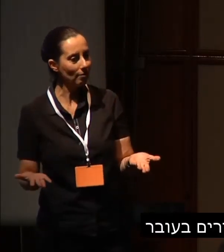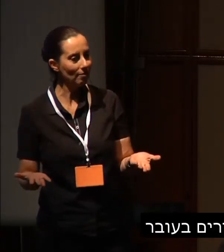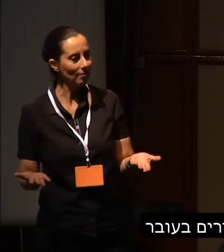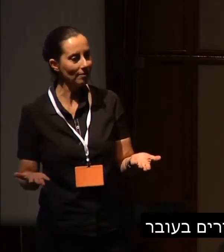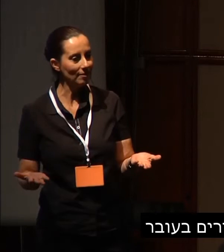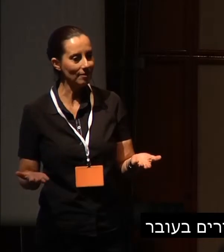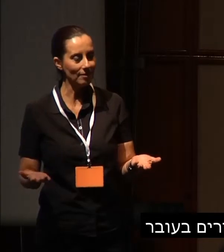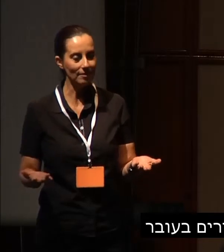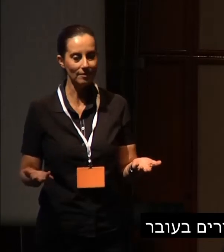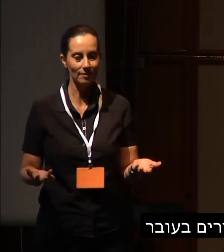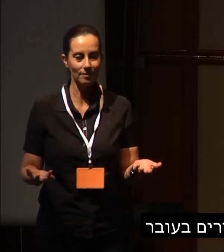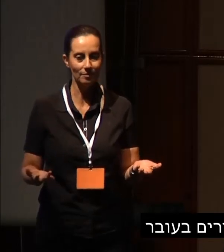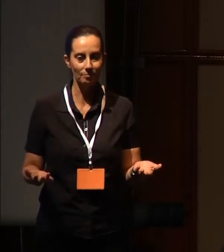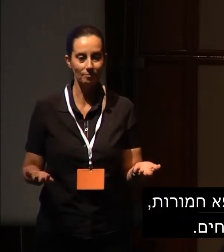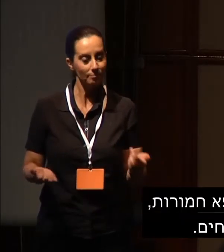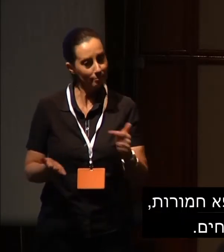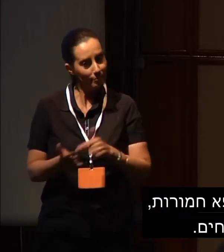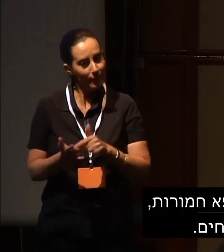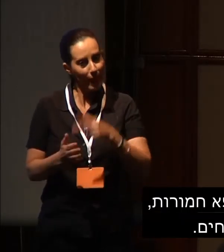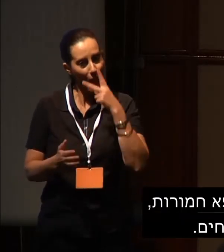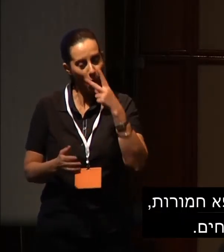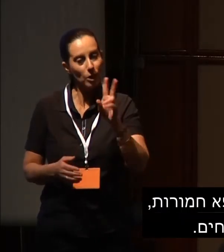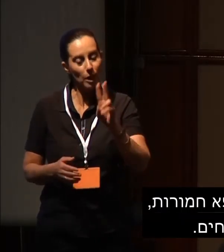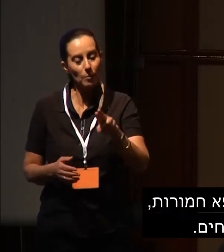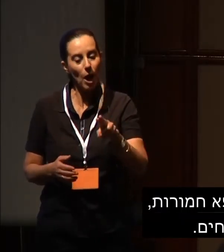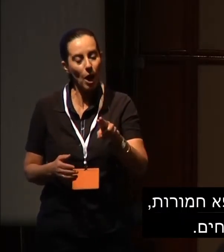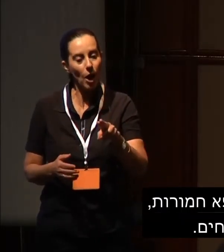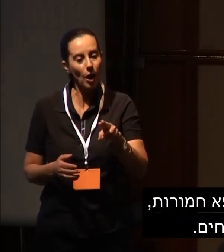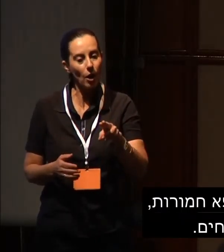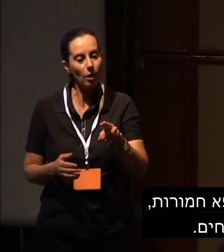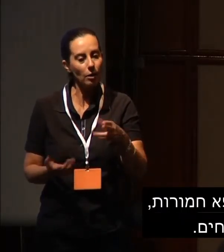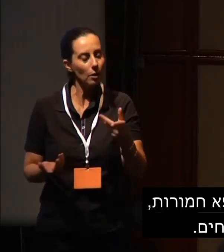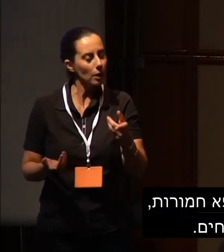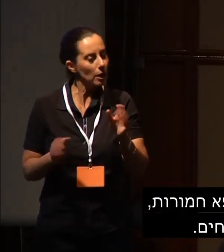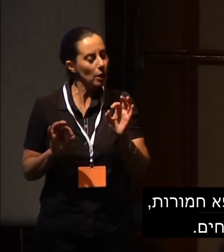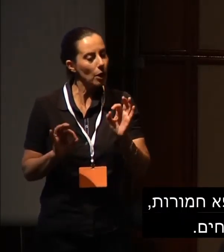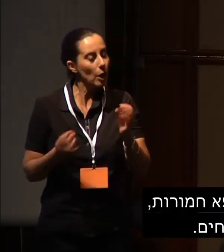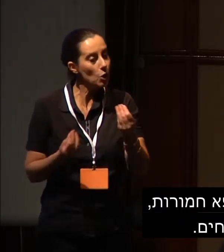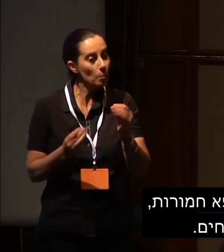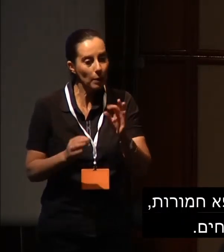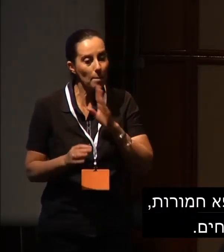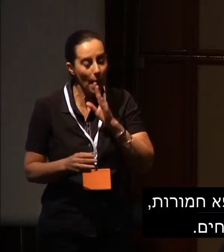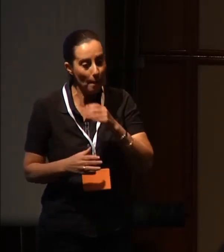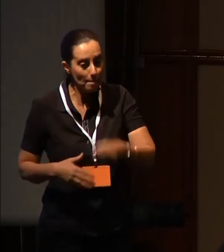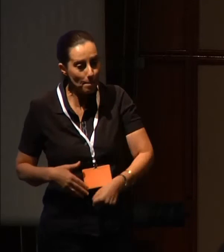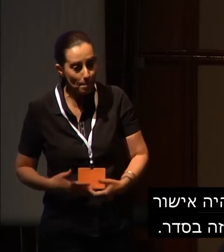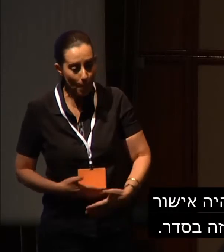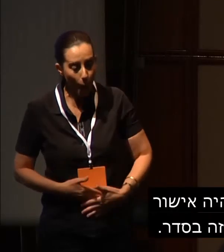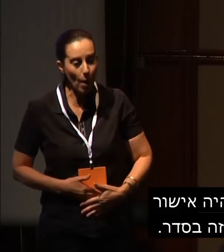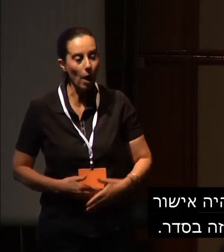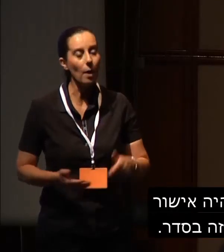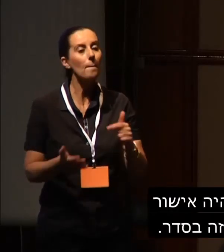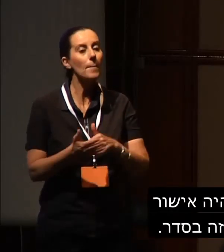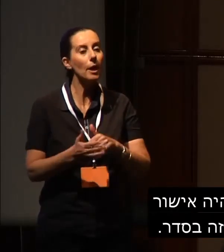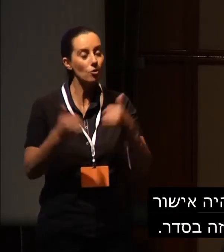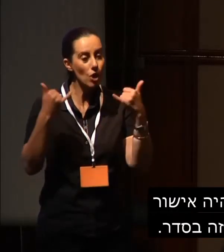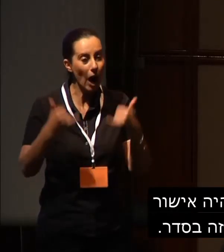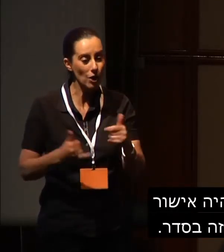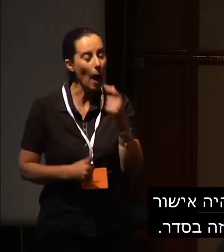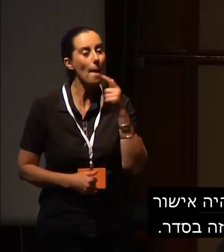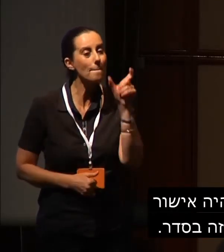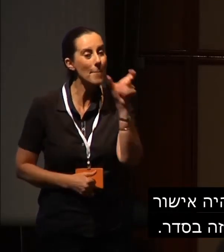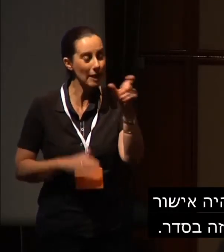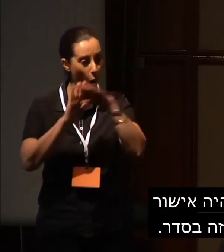case of like serious anomalies in the fetus or else serious and incurable illness, because the terms are quite wide open. And what Spain actually